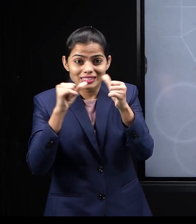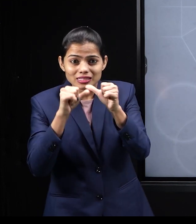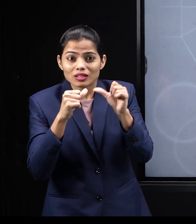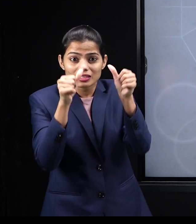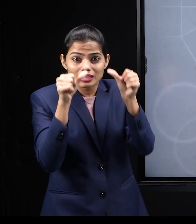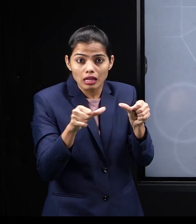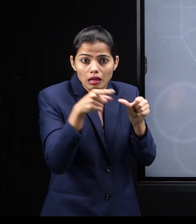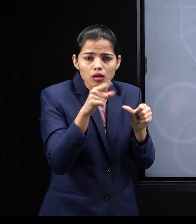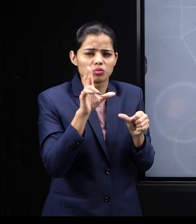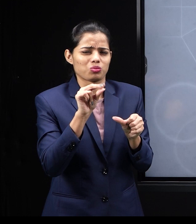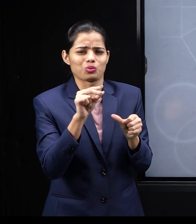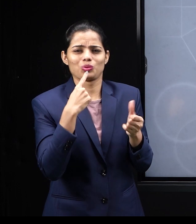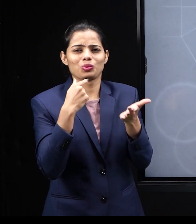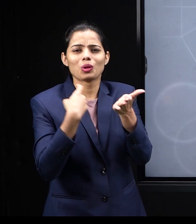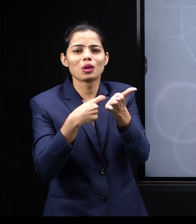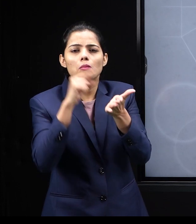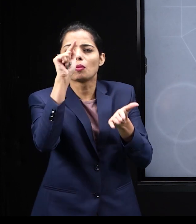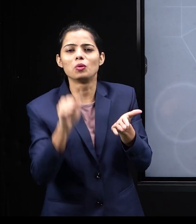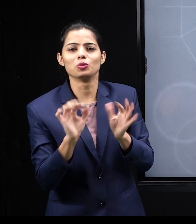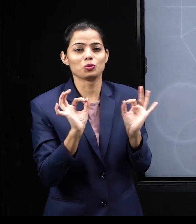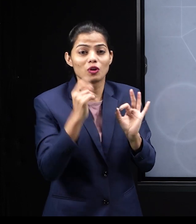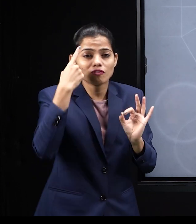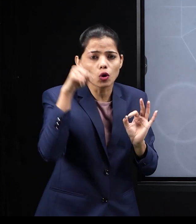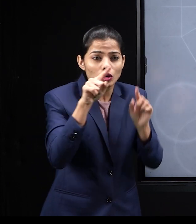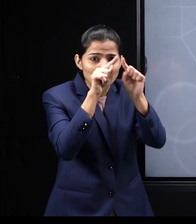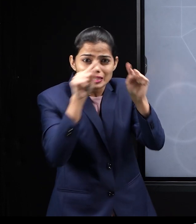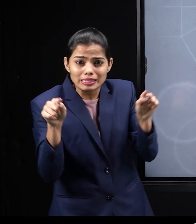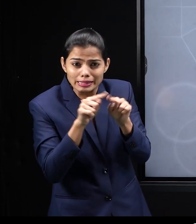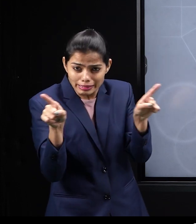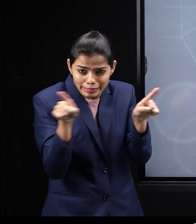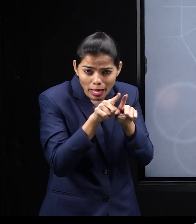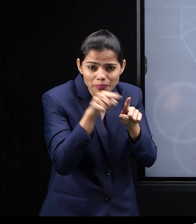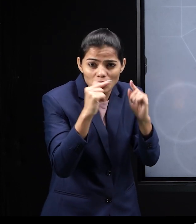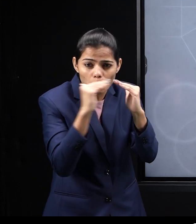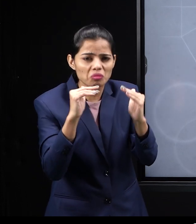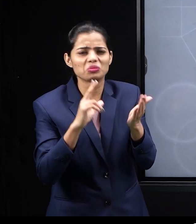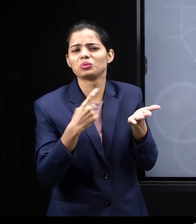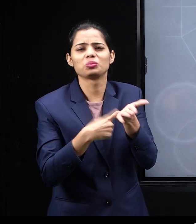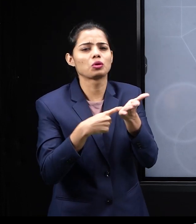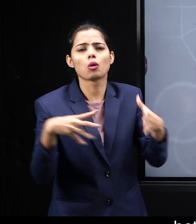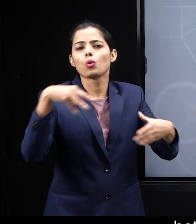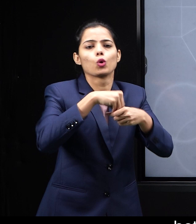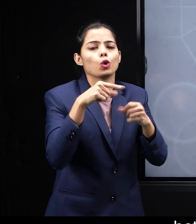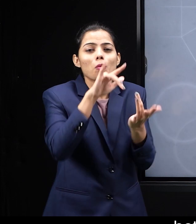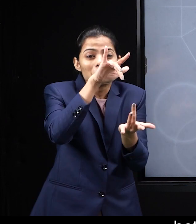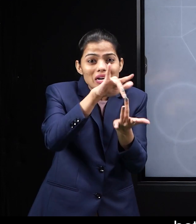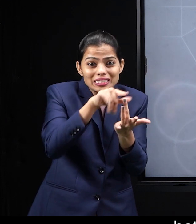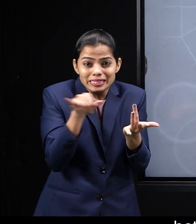Side-side angle test is not a valid test for congruency as the angle is not included between the pairs of